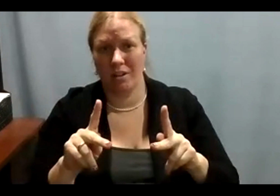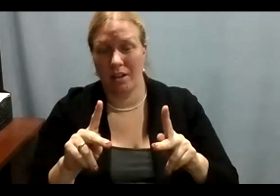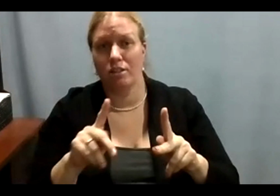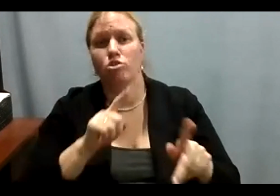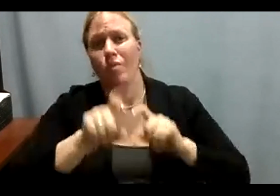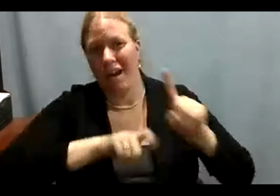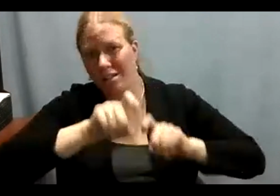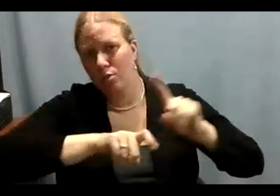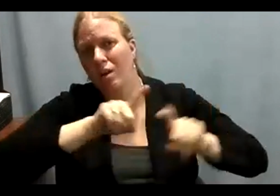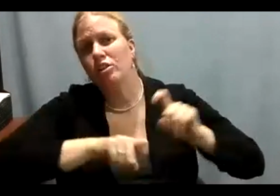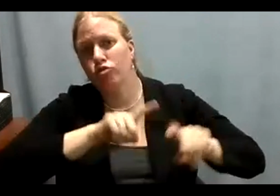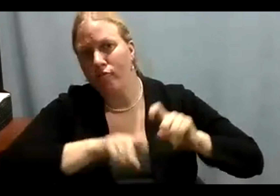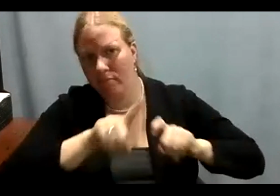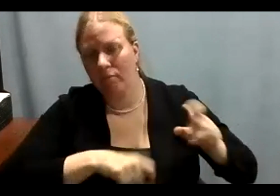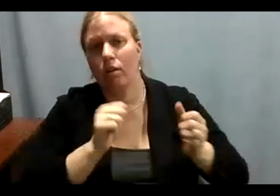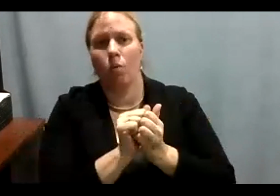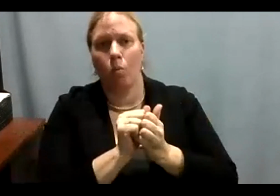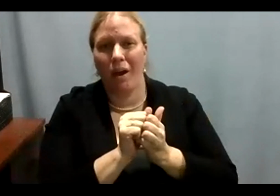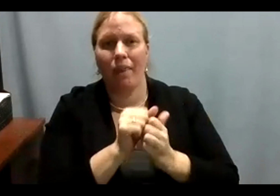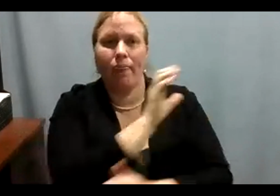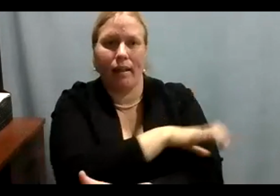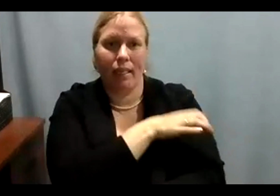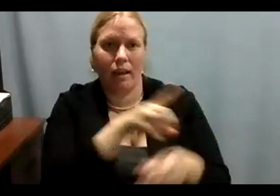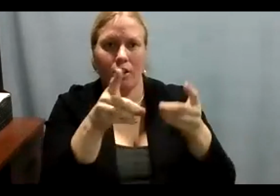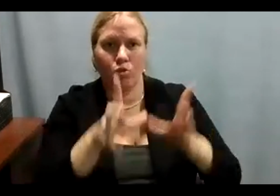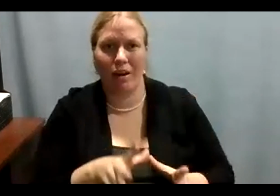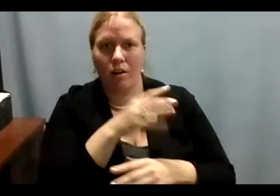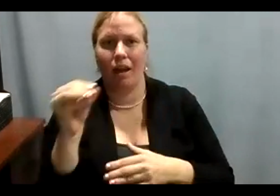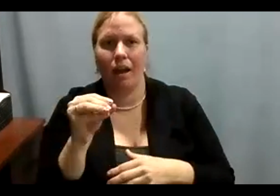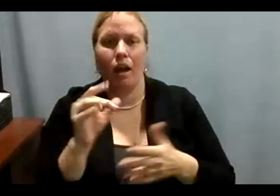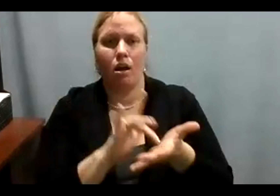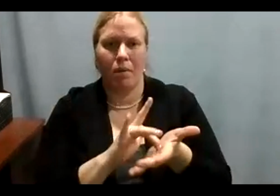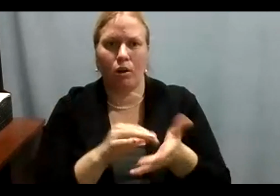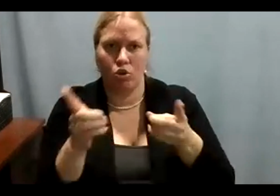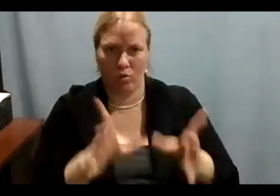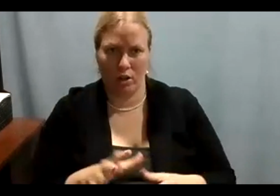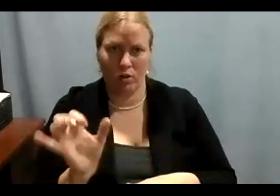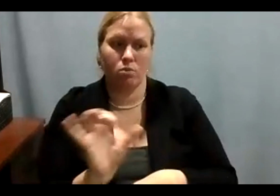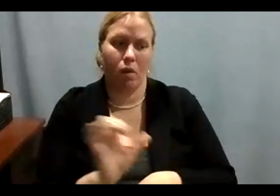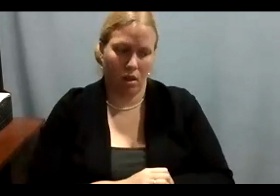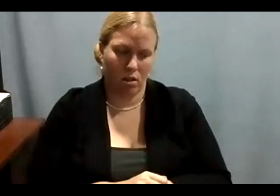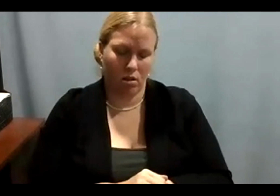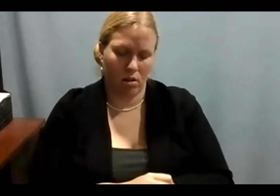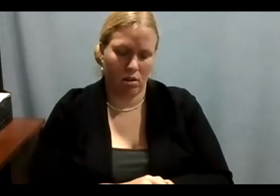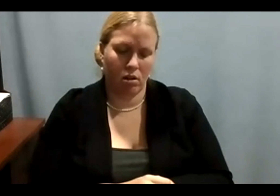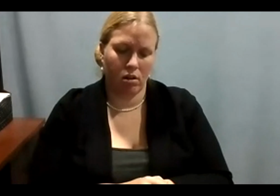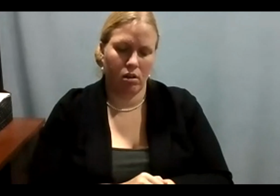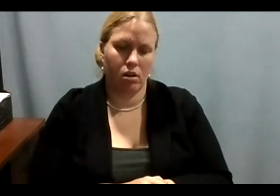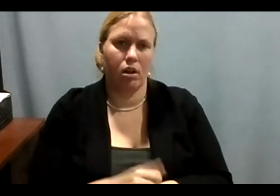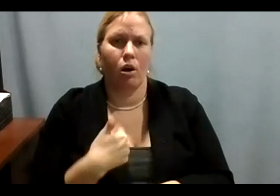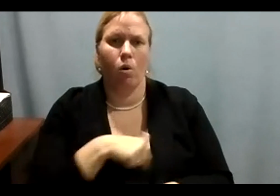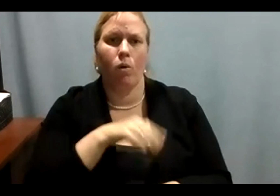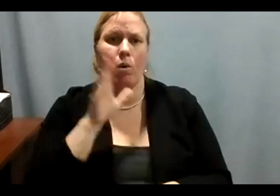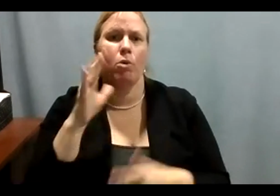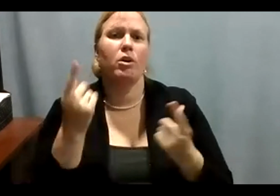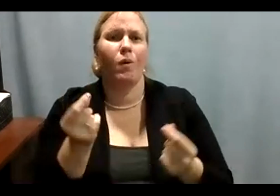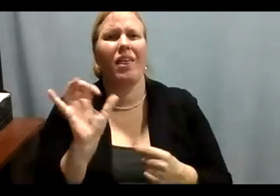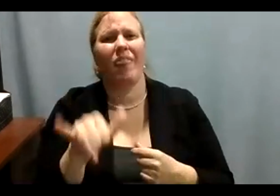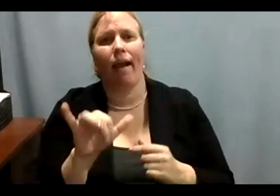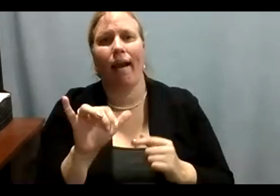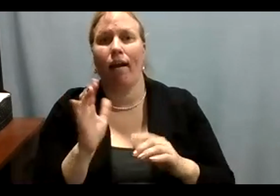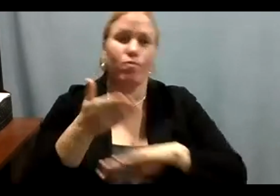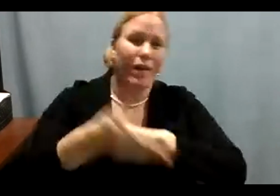will be in partnership with our clinic director and our medical director as well and so we will be doing that later actually at two o'clock